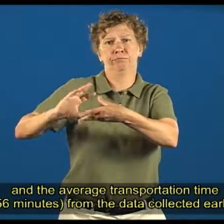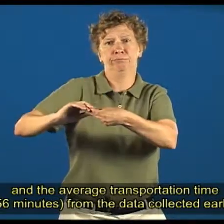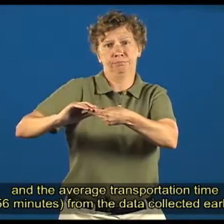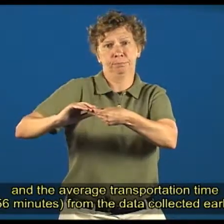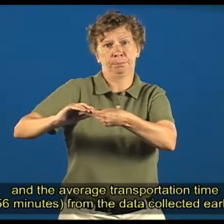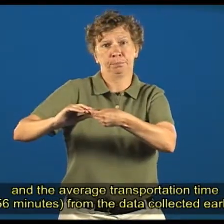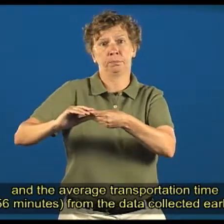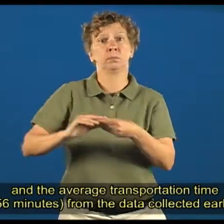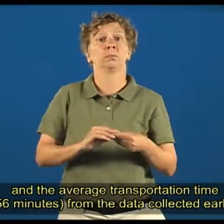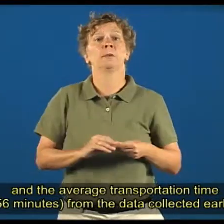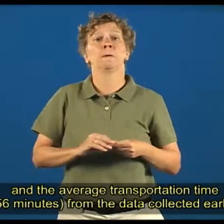earlier.